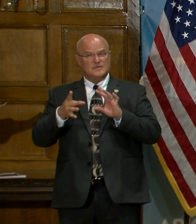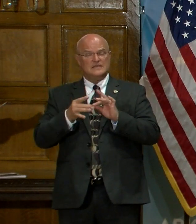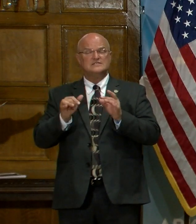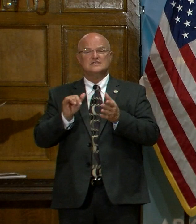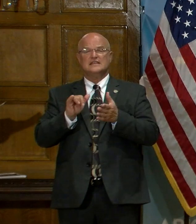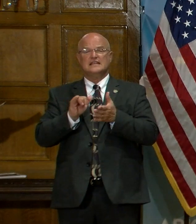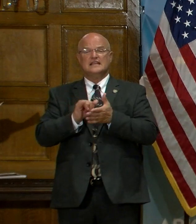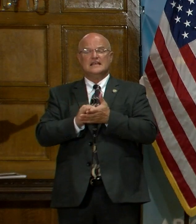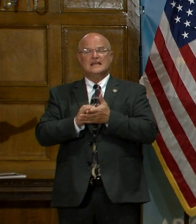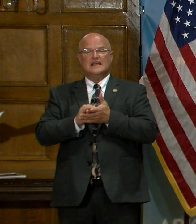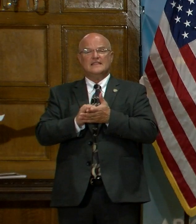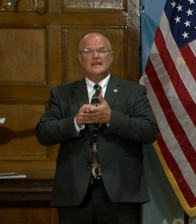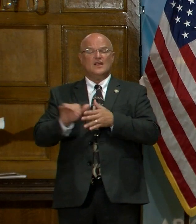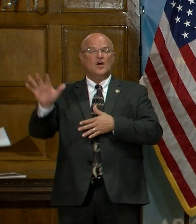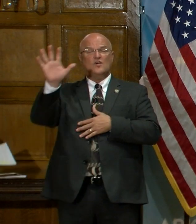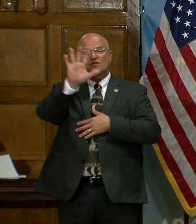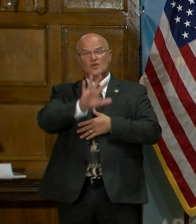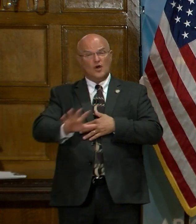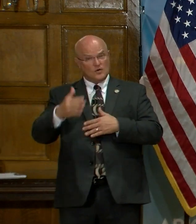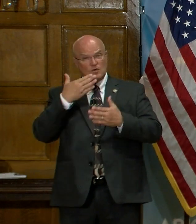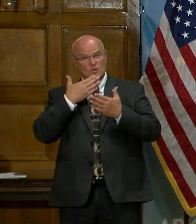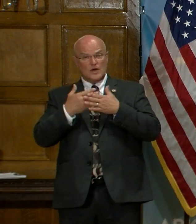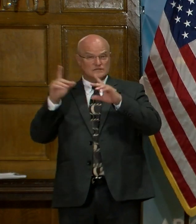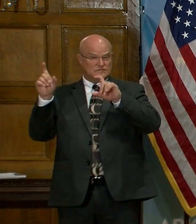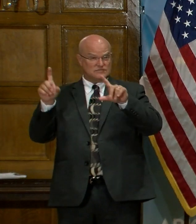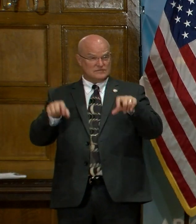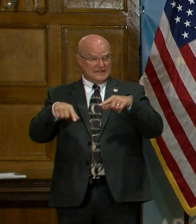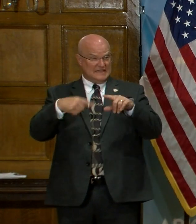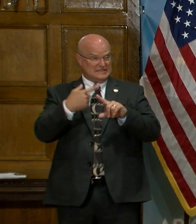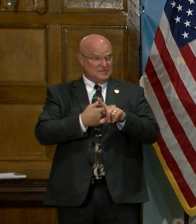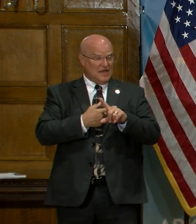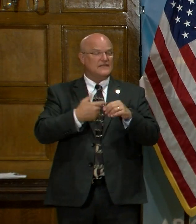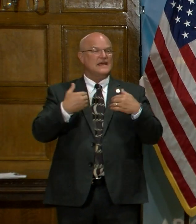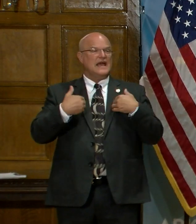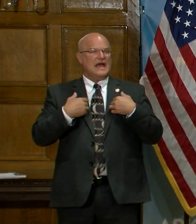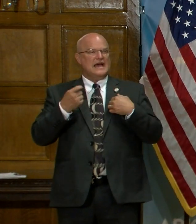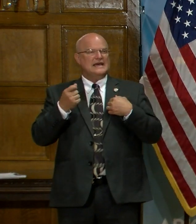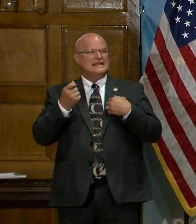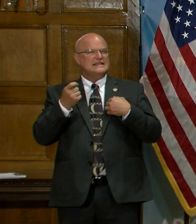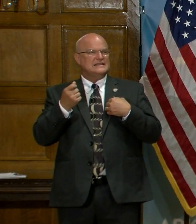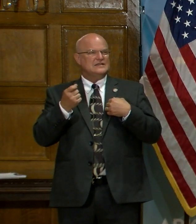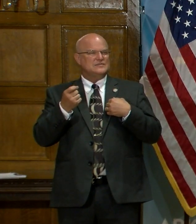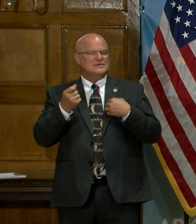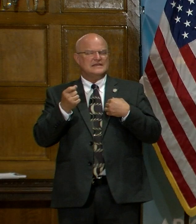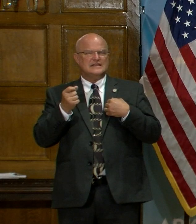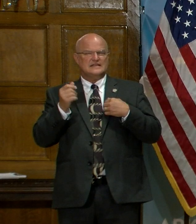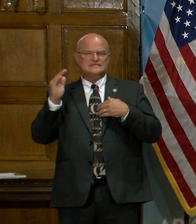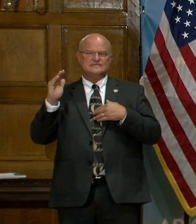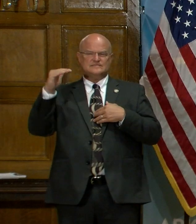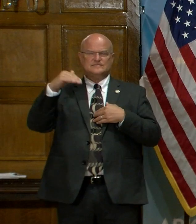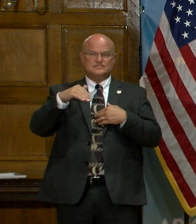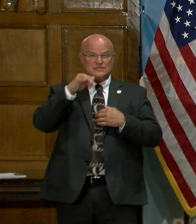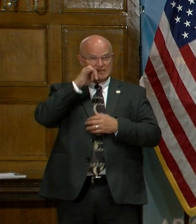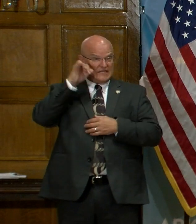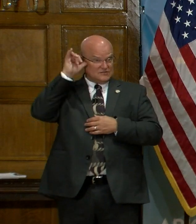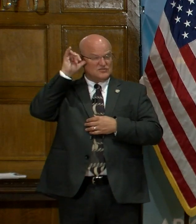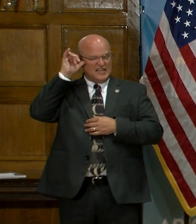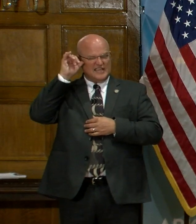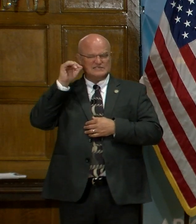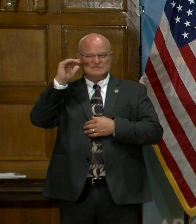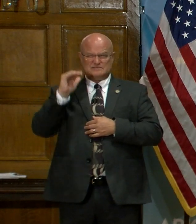that overall we've been doing well for testing this month. We had a little bit of a dip